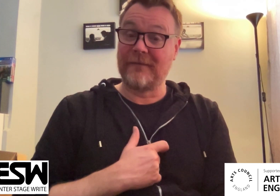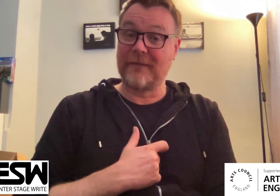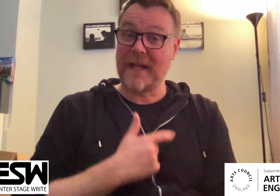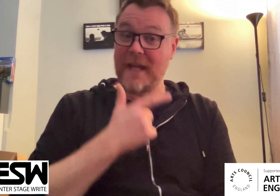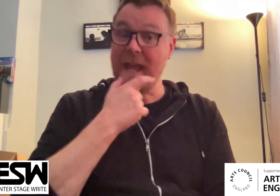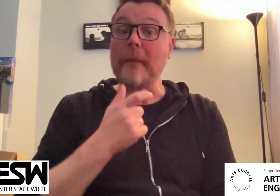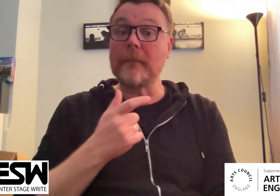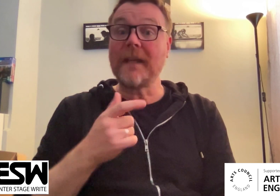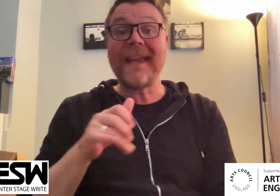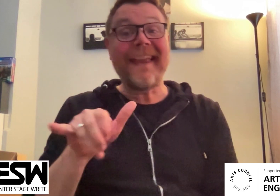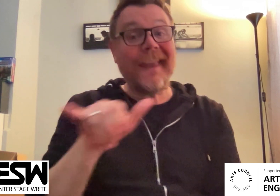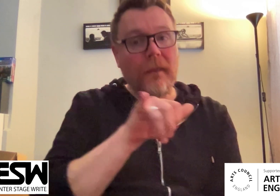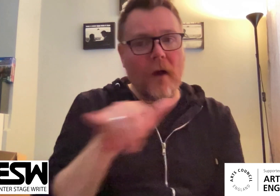The characters can be either